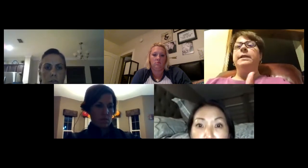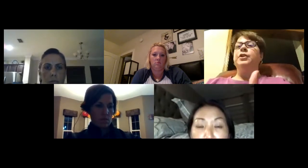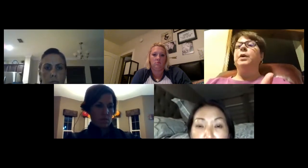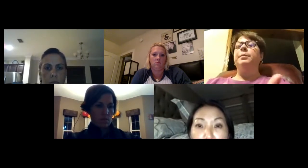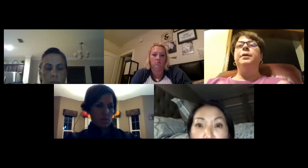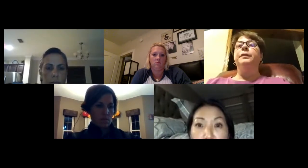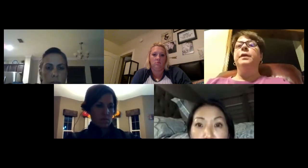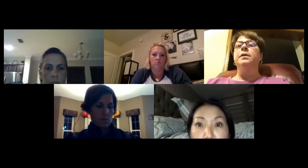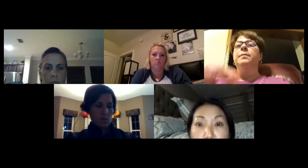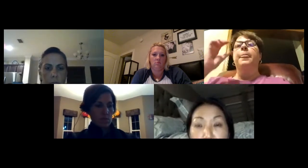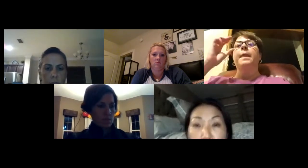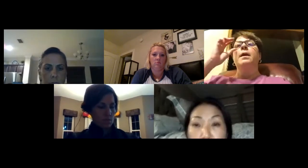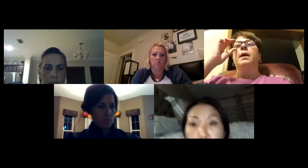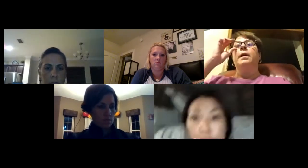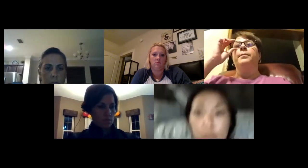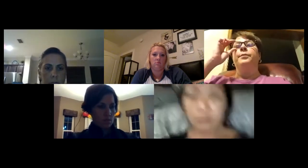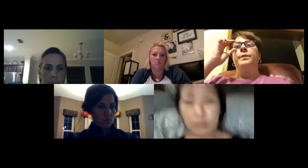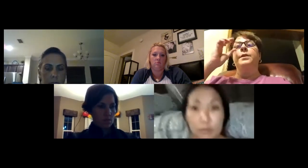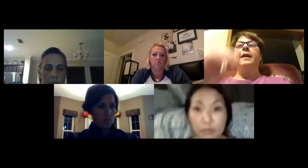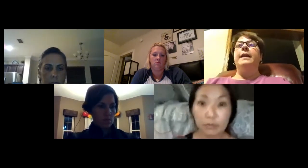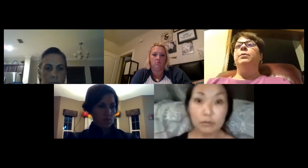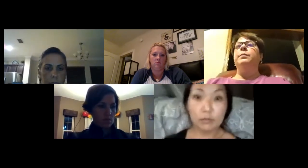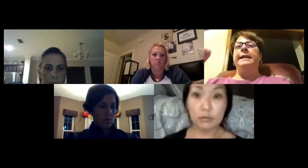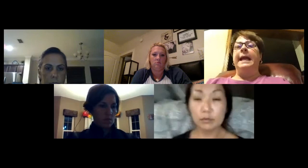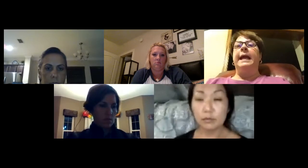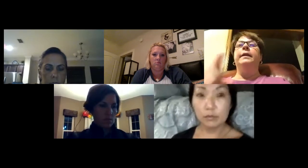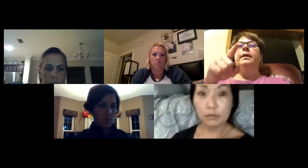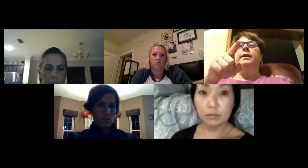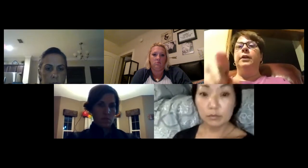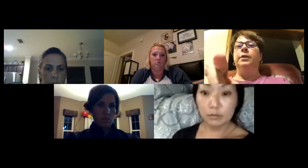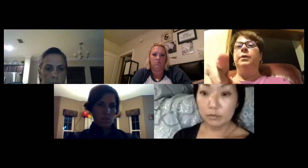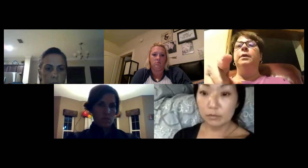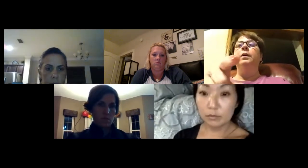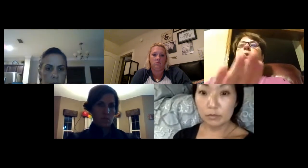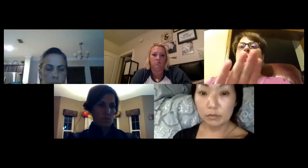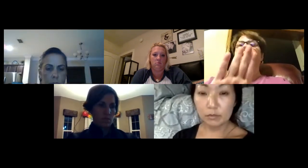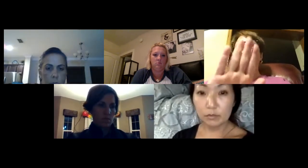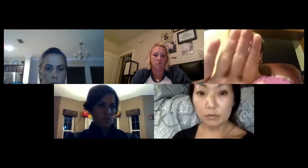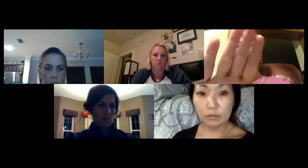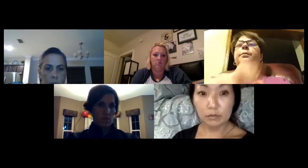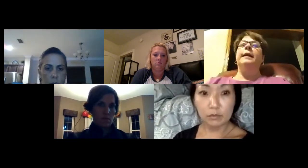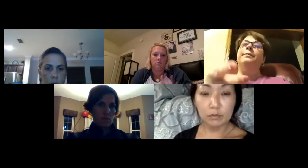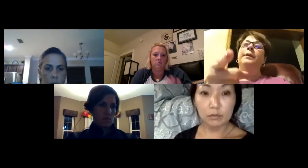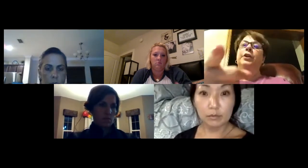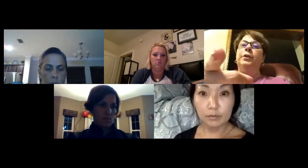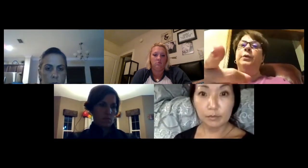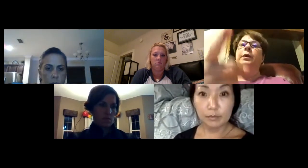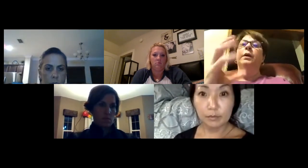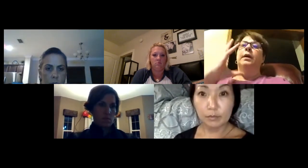you are beautiful. So that would be again you or you, but you, and